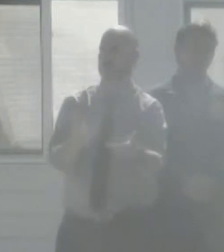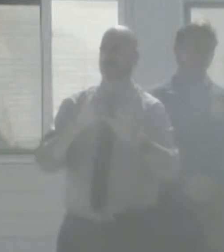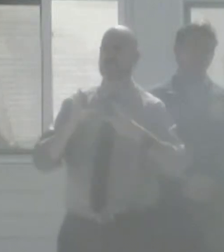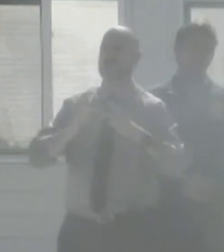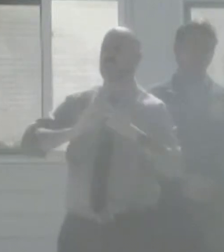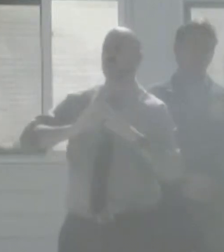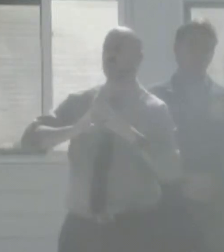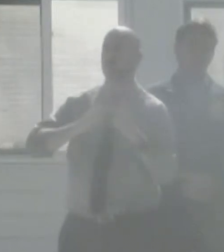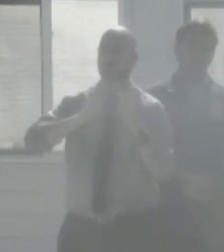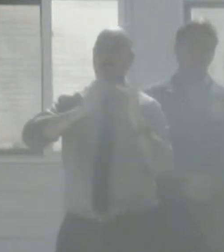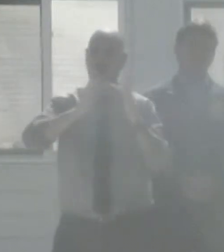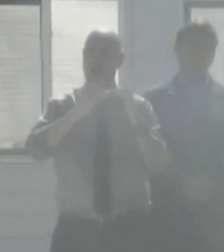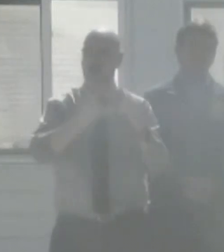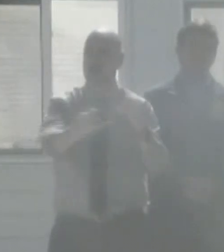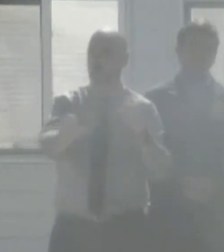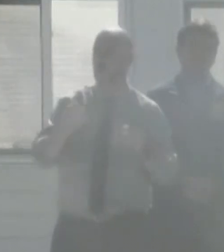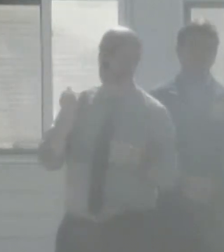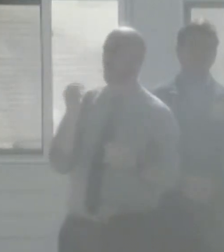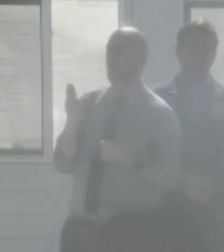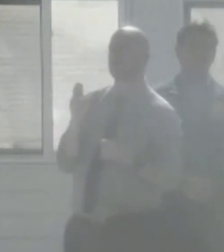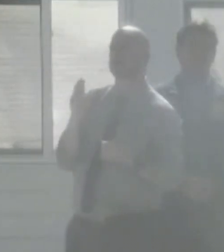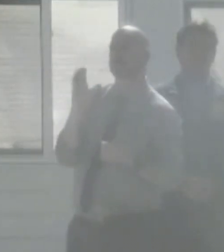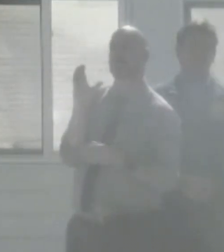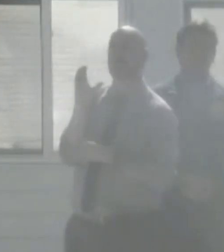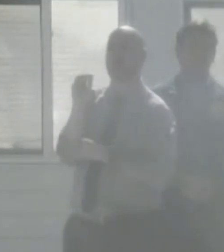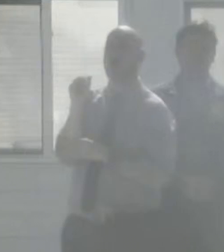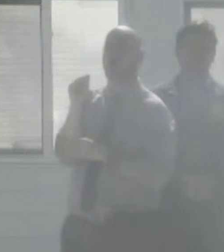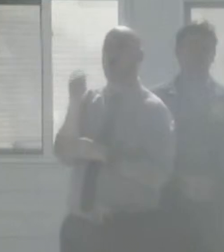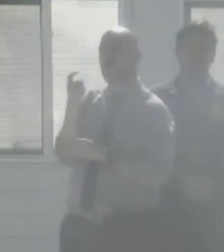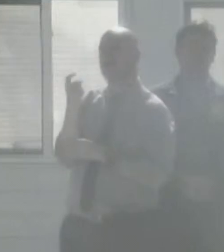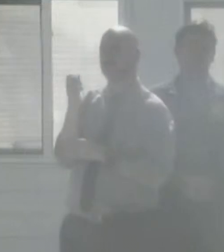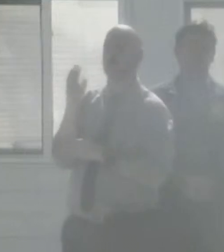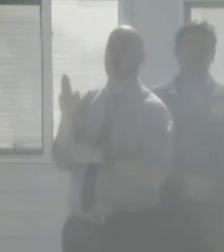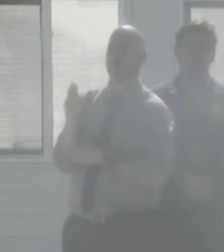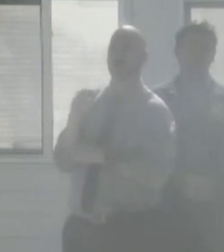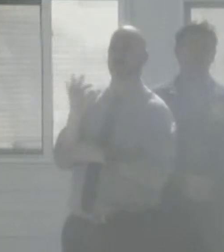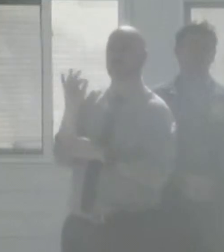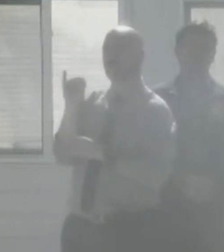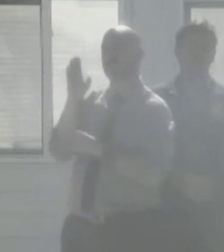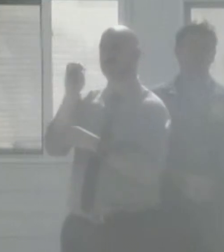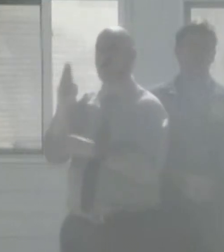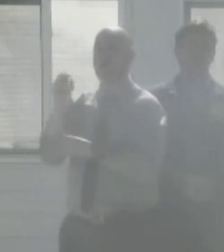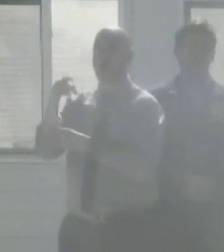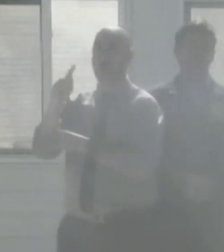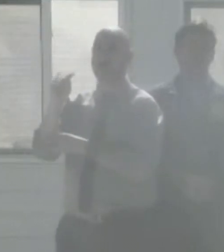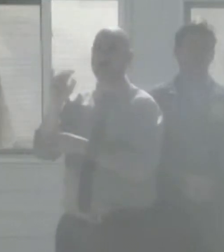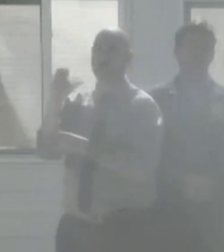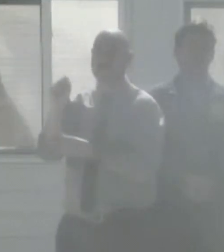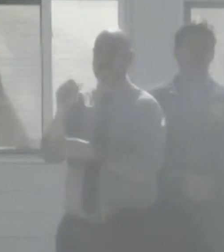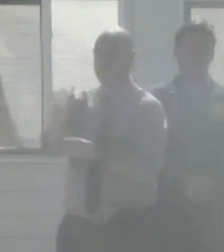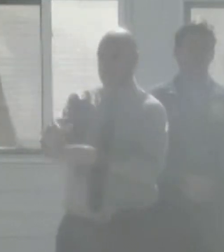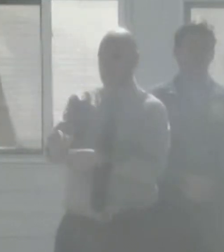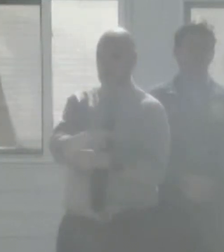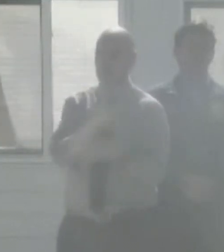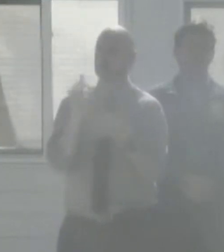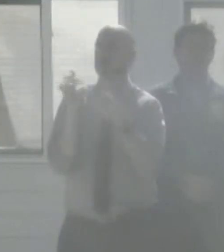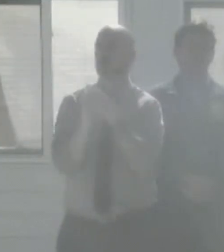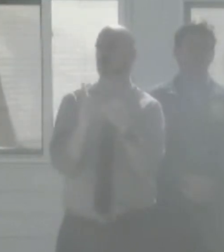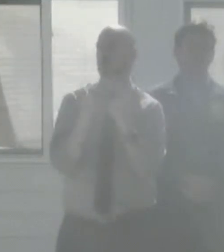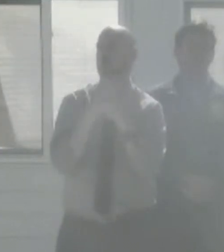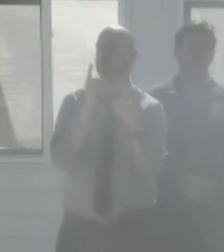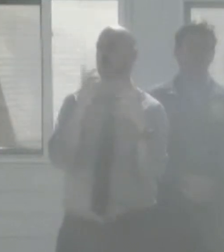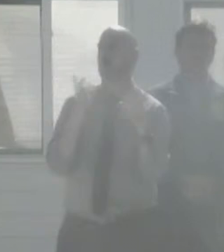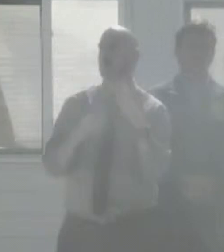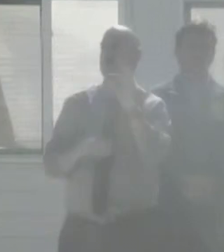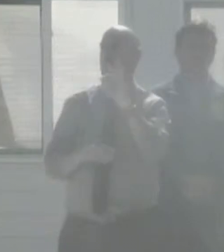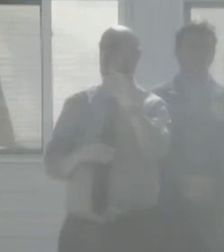fiber optic cable. That is your lifeline to 911 services. Please do not cut lines. Let somebody